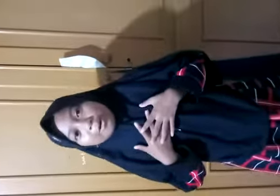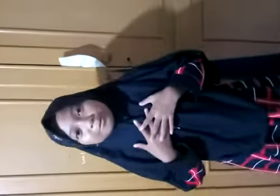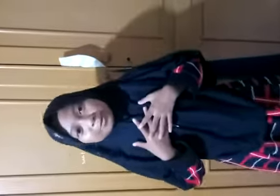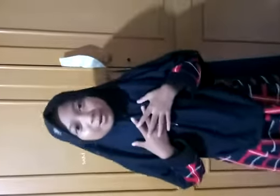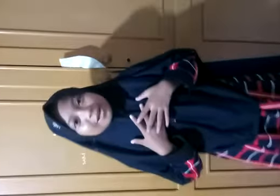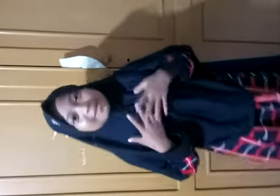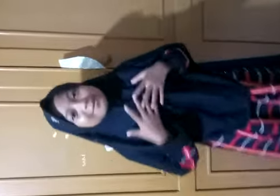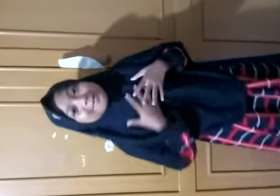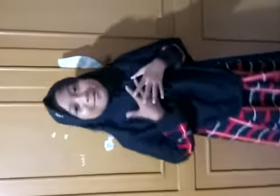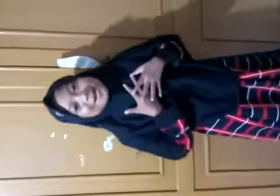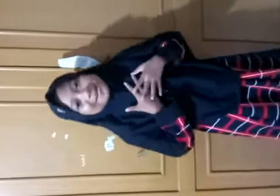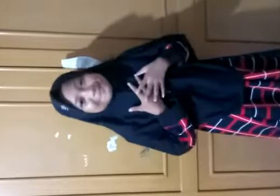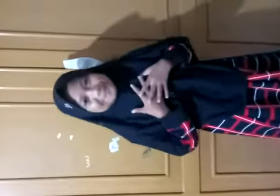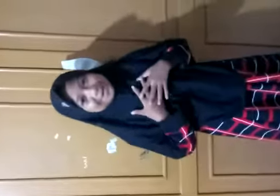of song in my mobile phone.